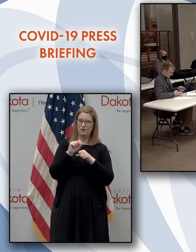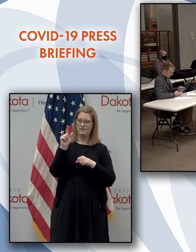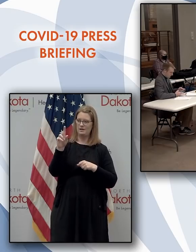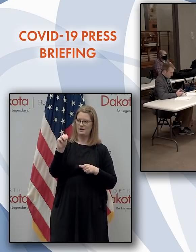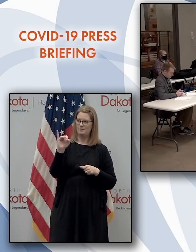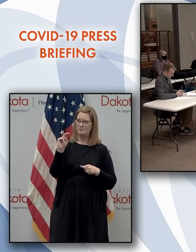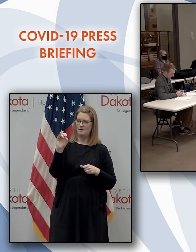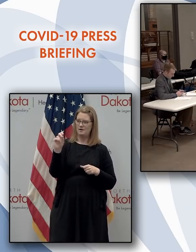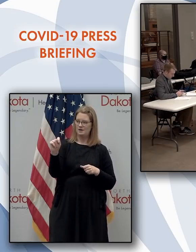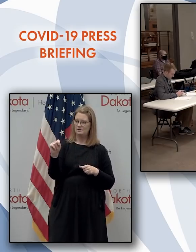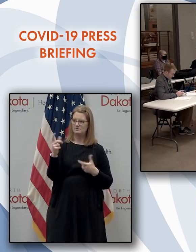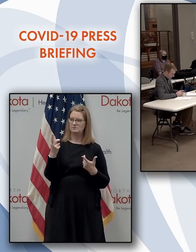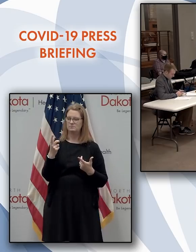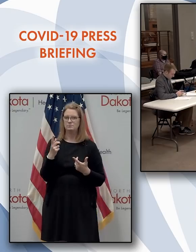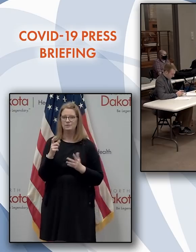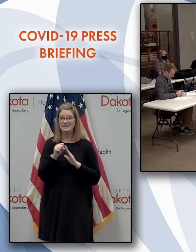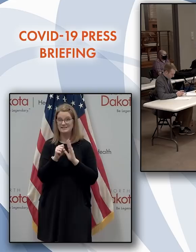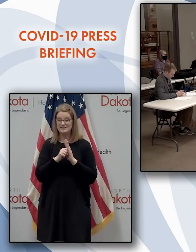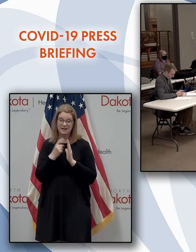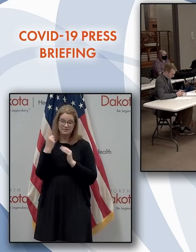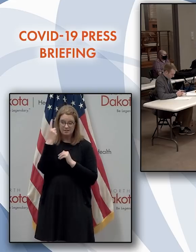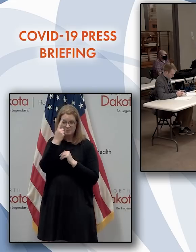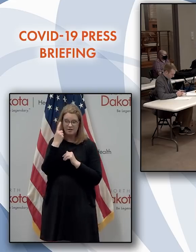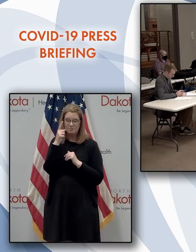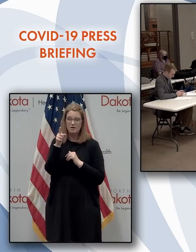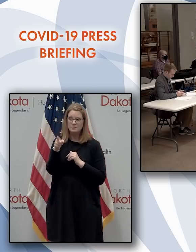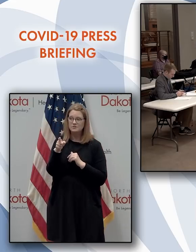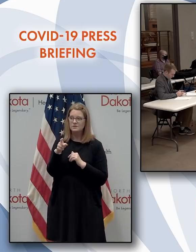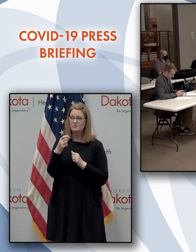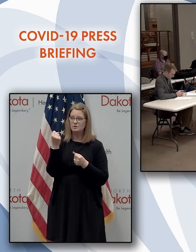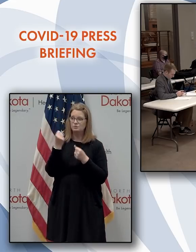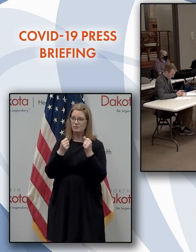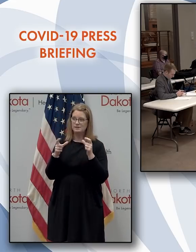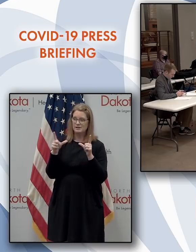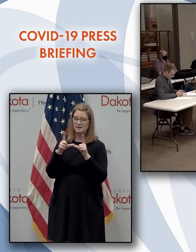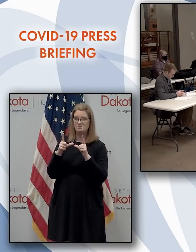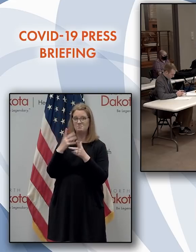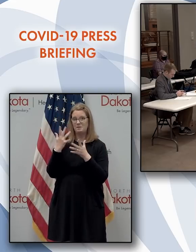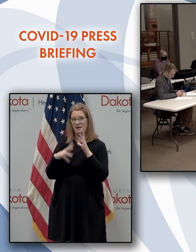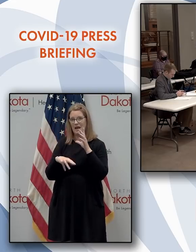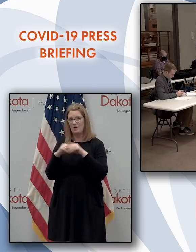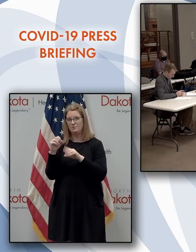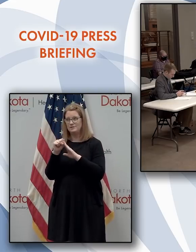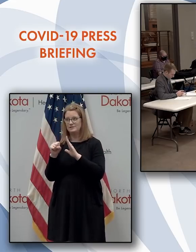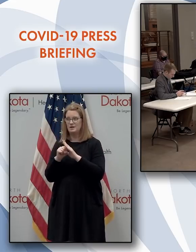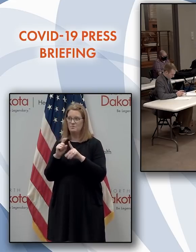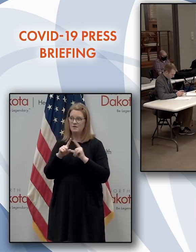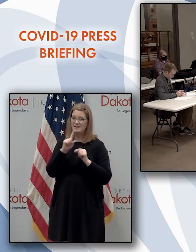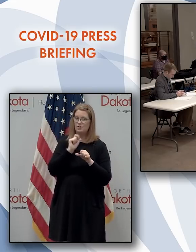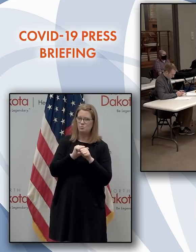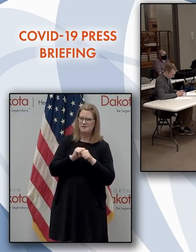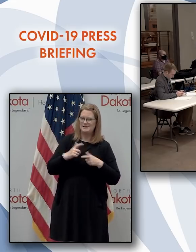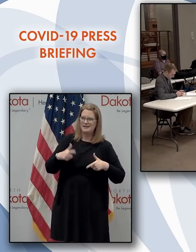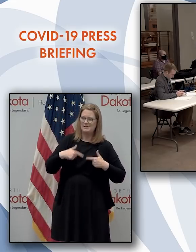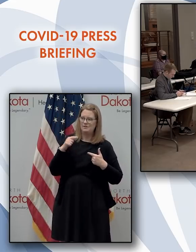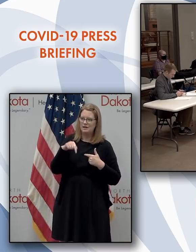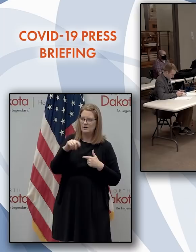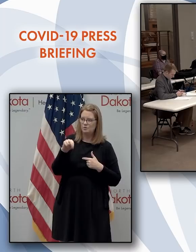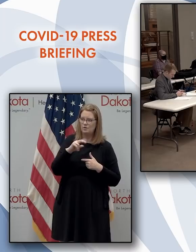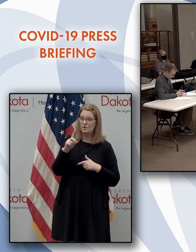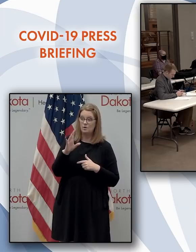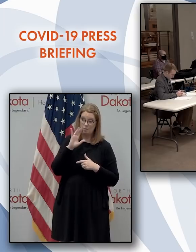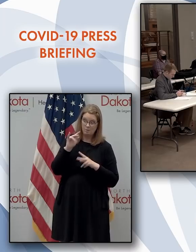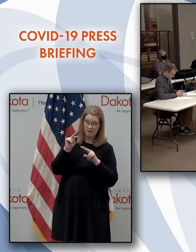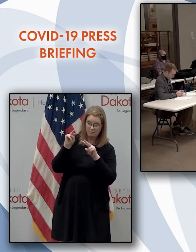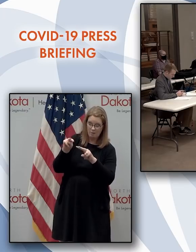the state consider tracking cases like this where the patient's driver's license may be out of state, but the person is actually living within our communities?